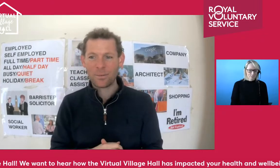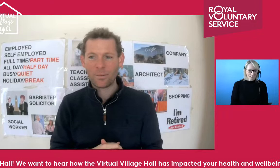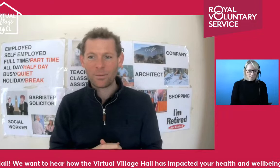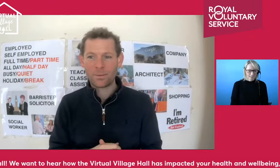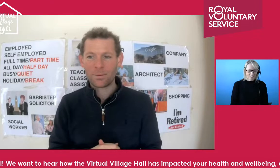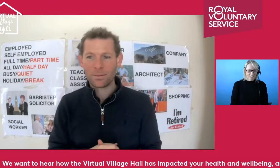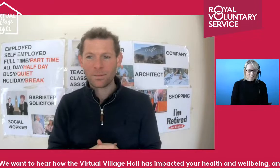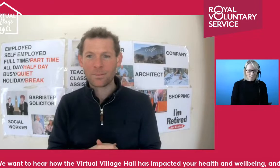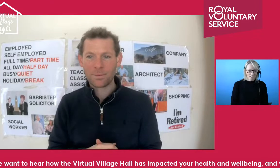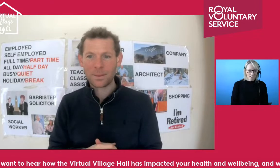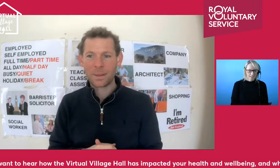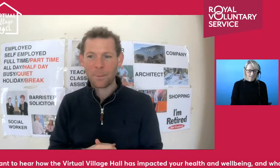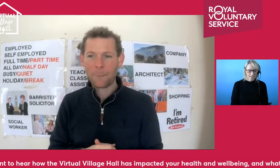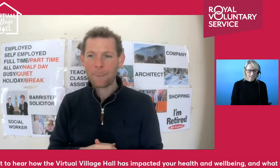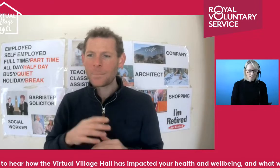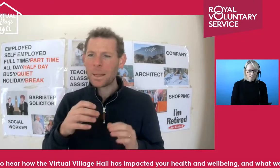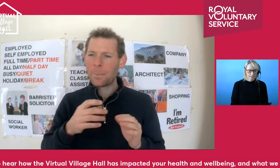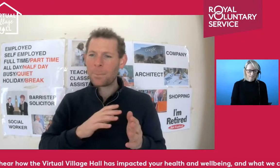and Lucy.